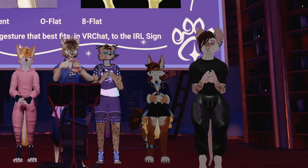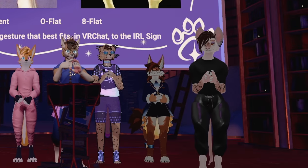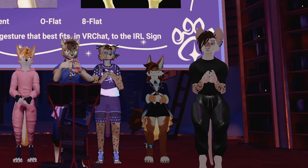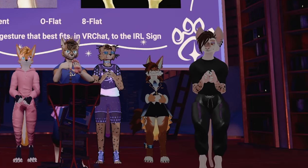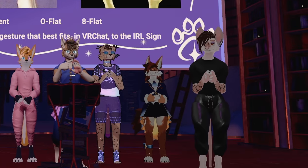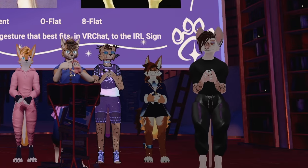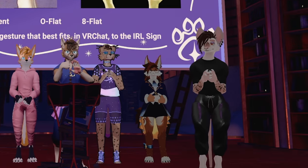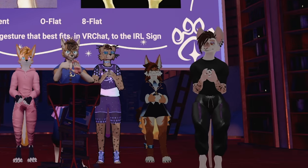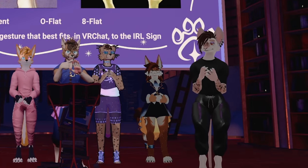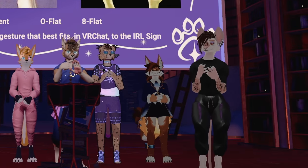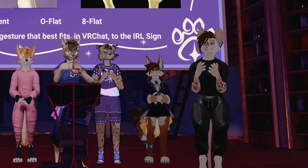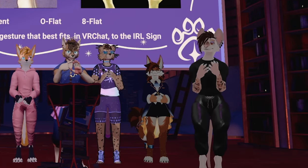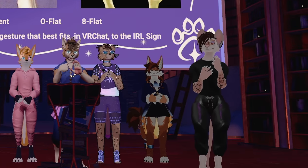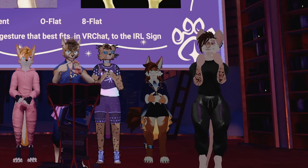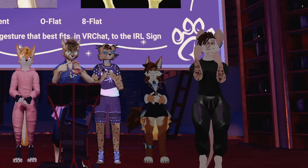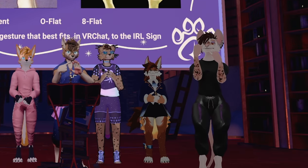we show